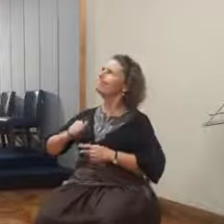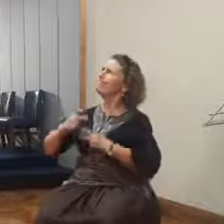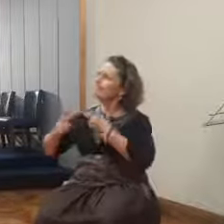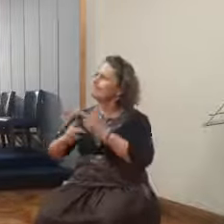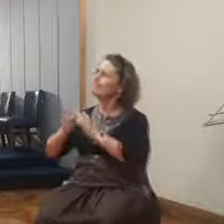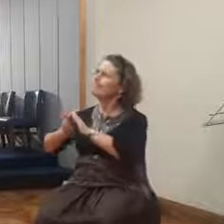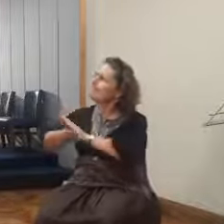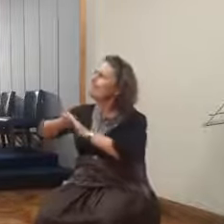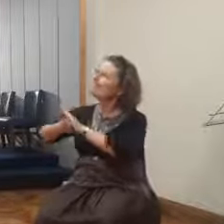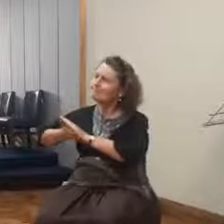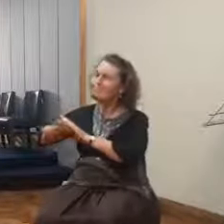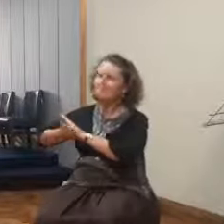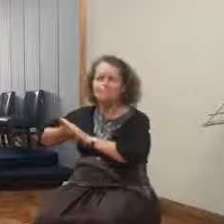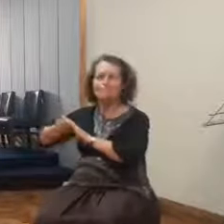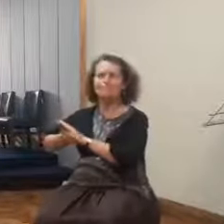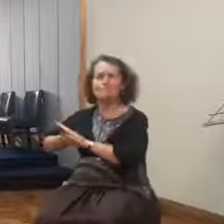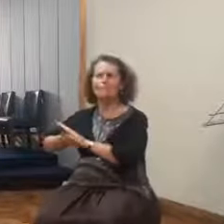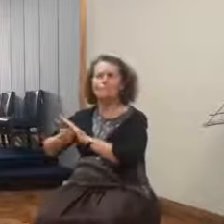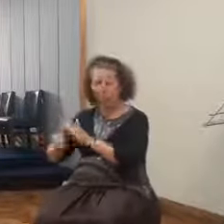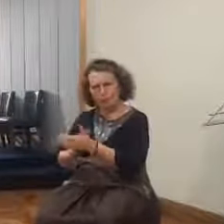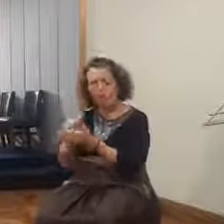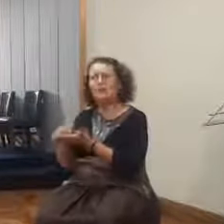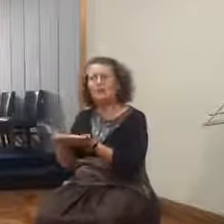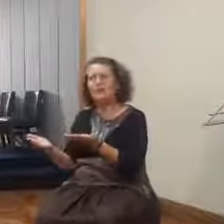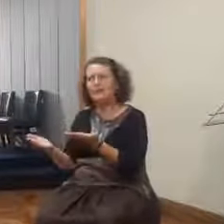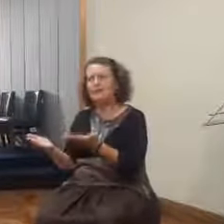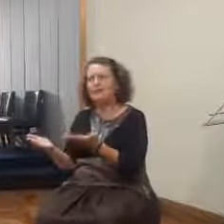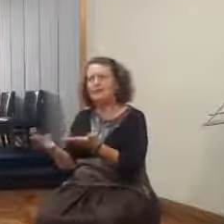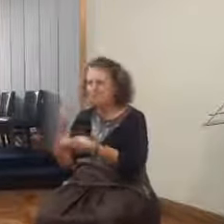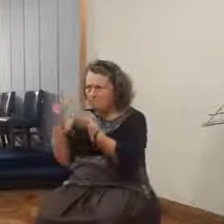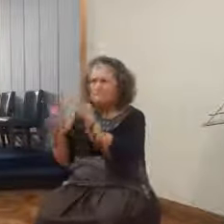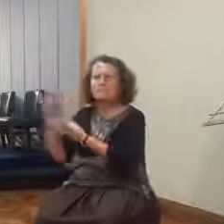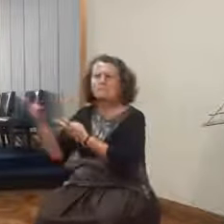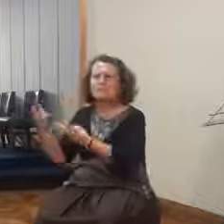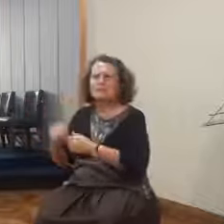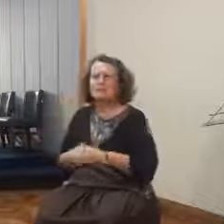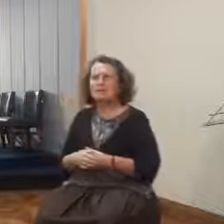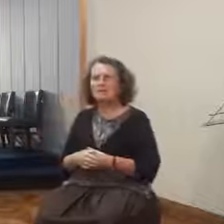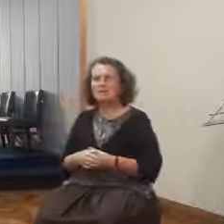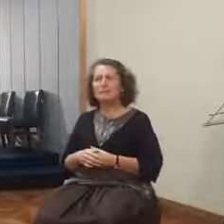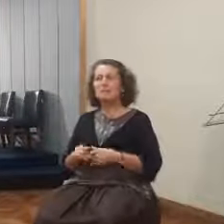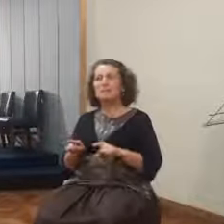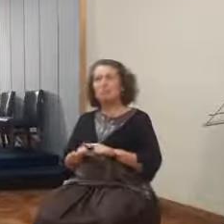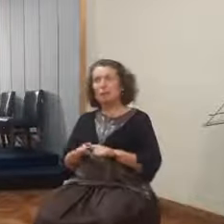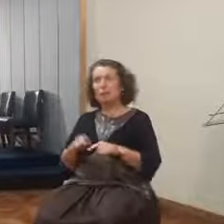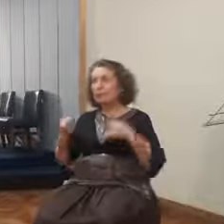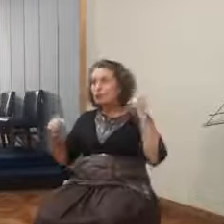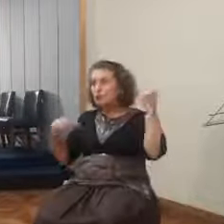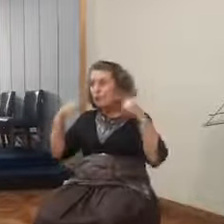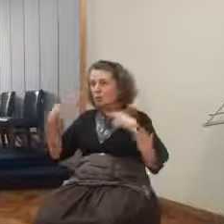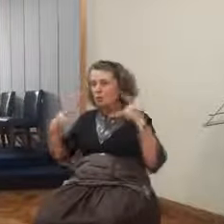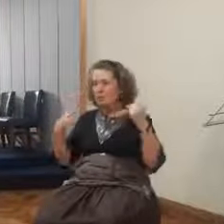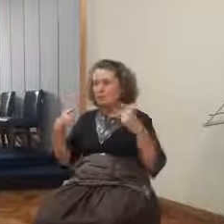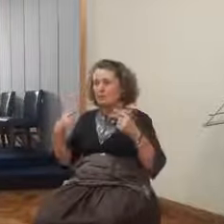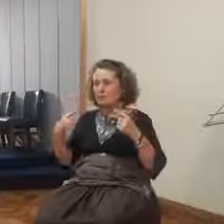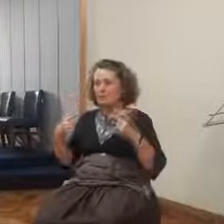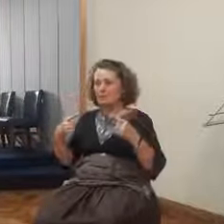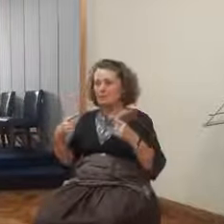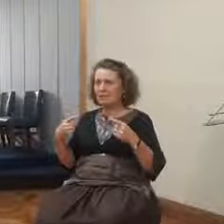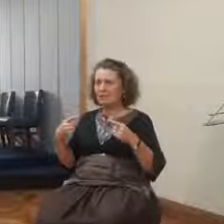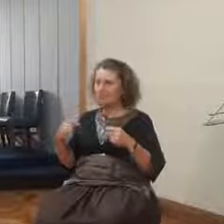joyful noise to the rock of our salvation. And that word noise there is another Hebrew word that's an even stronger and